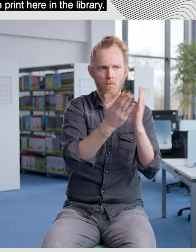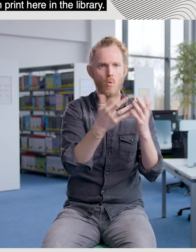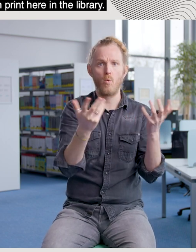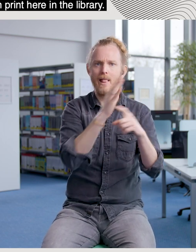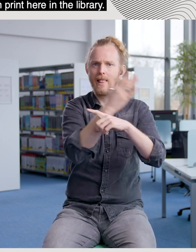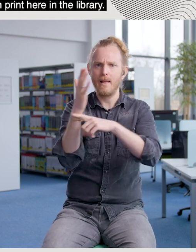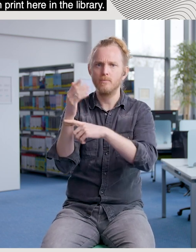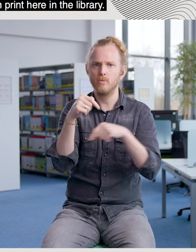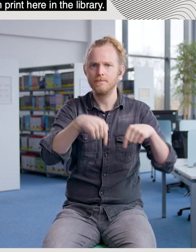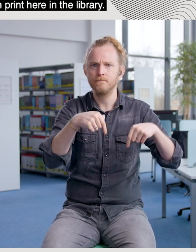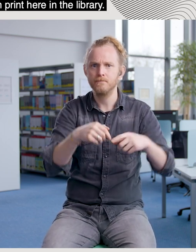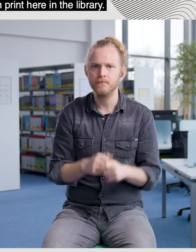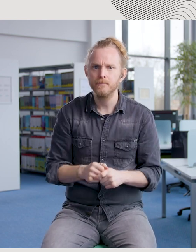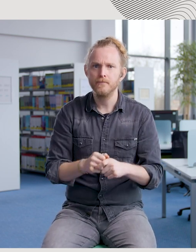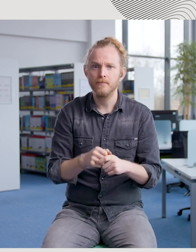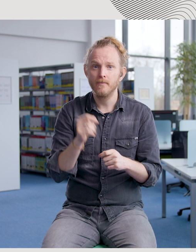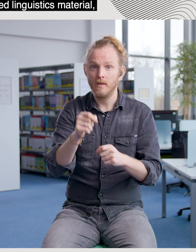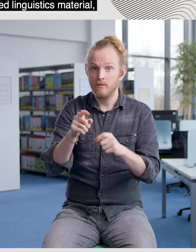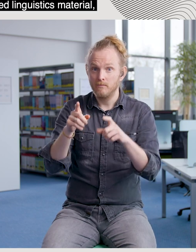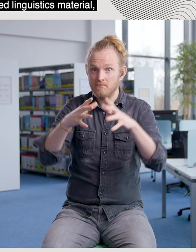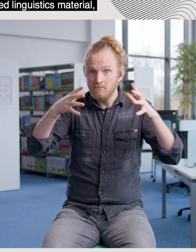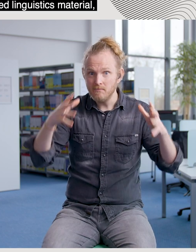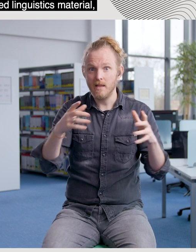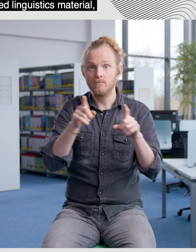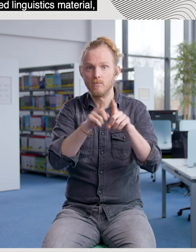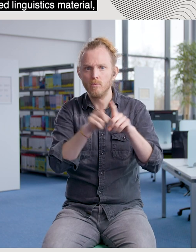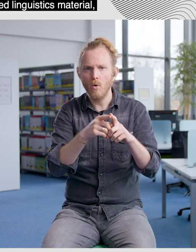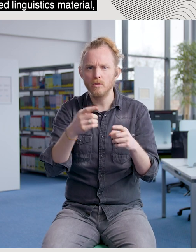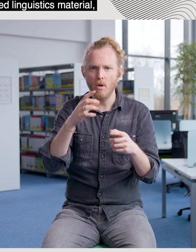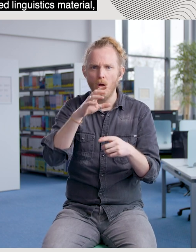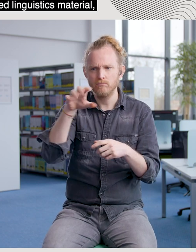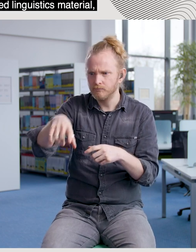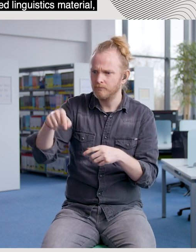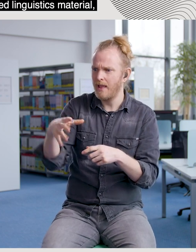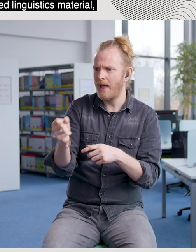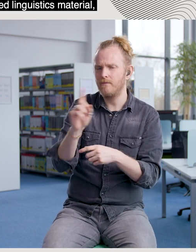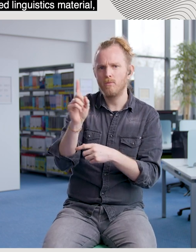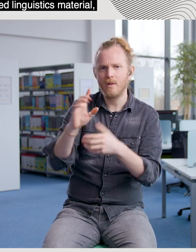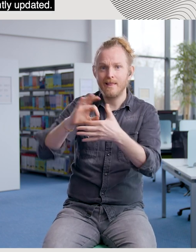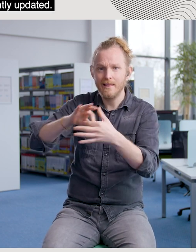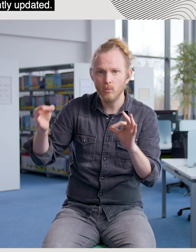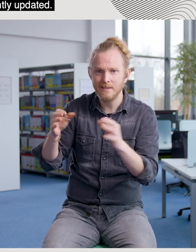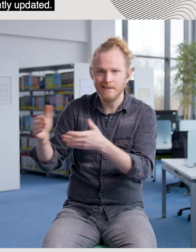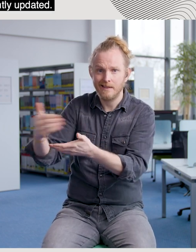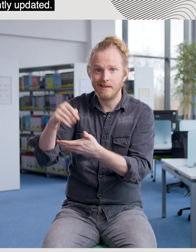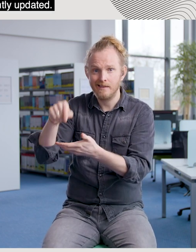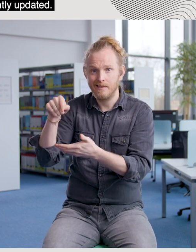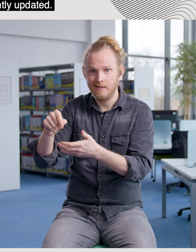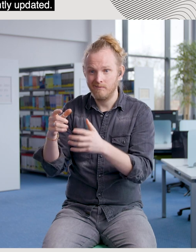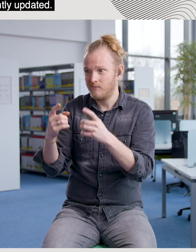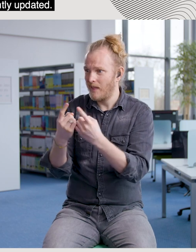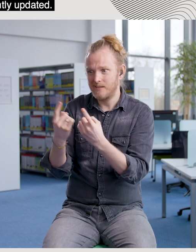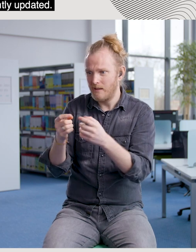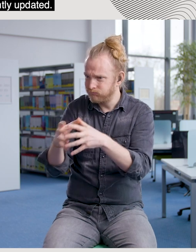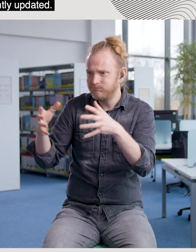and in print here in the library. This is alongside our established linguistics material, which is also constantly